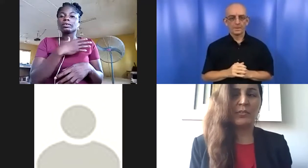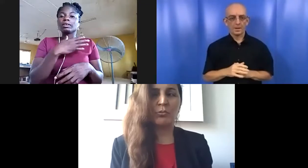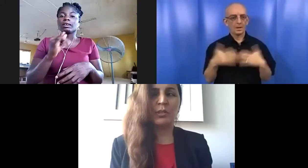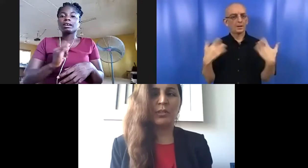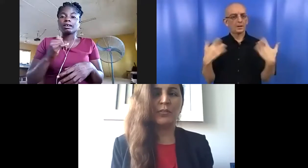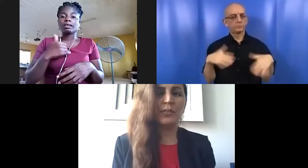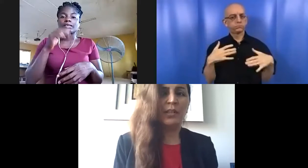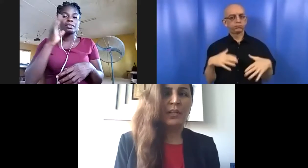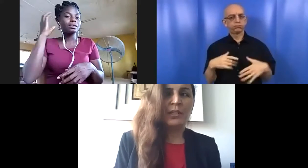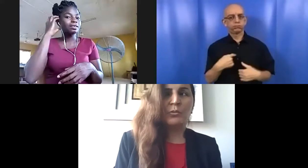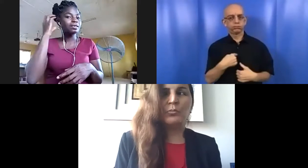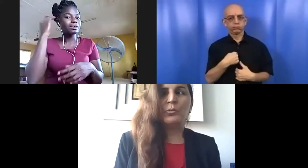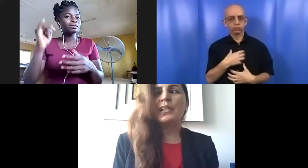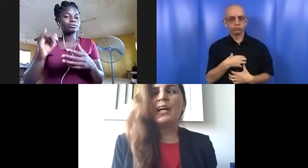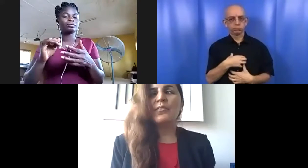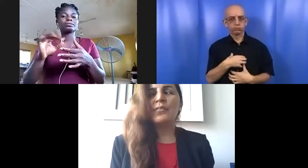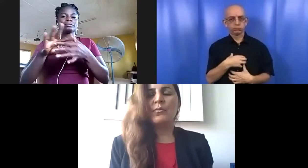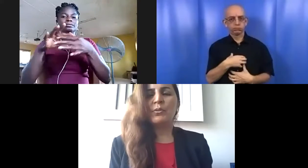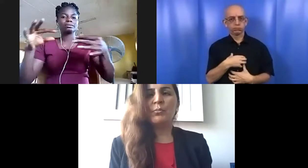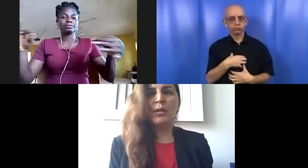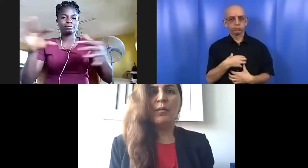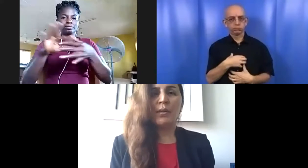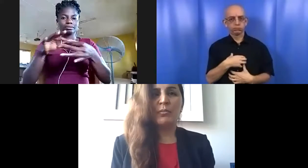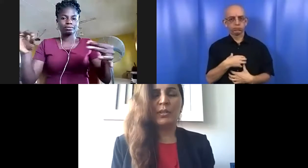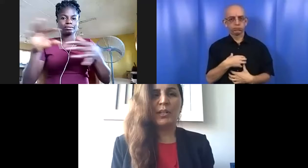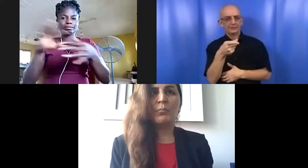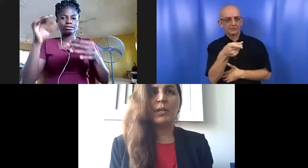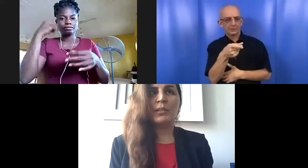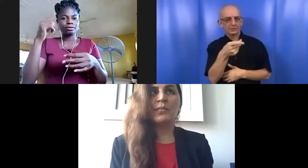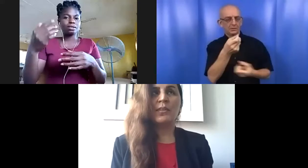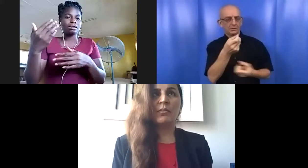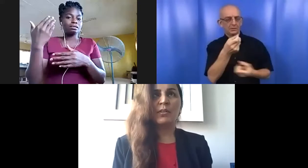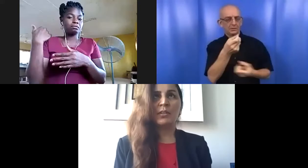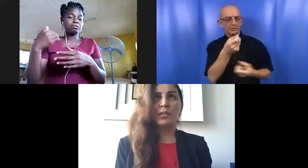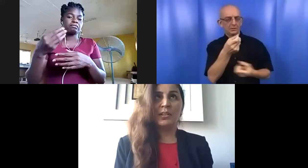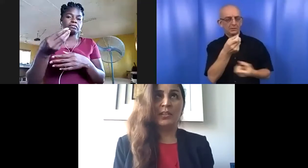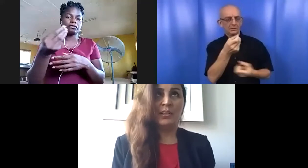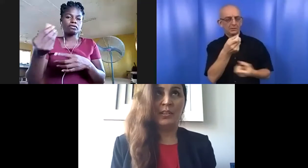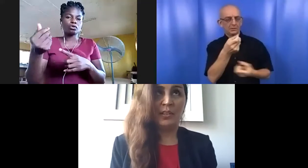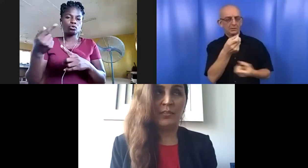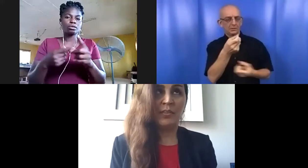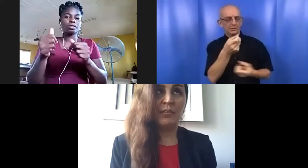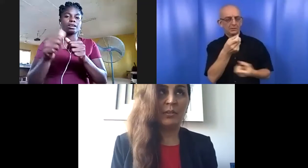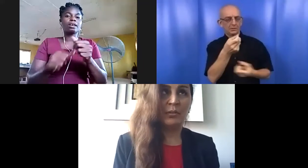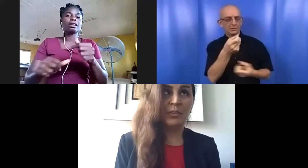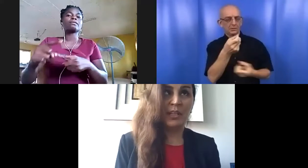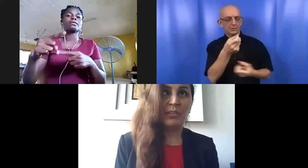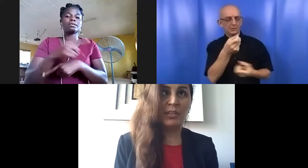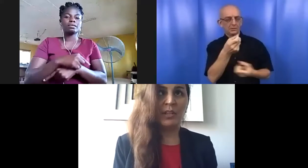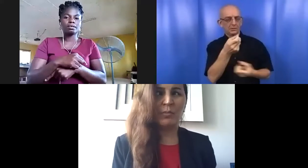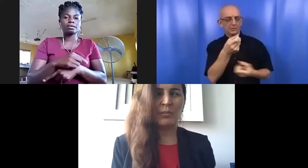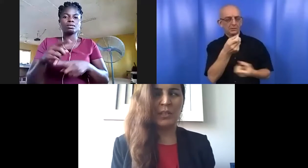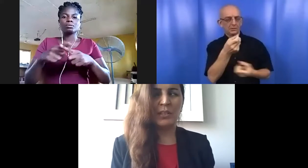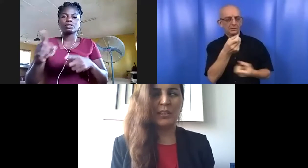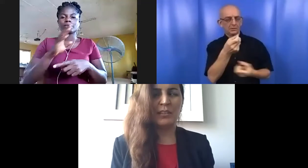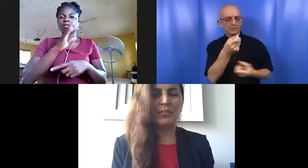such stories for the last few months every day, but it's never old. Every